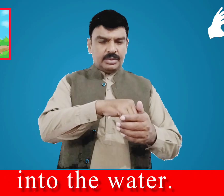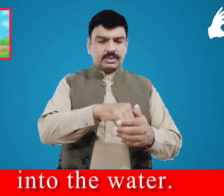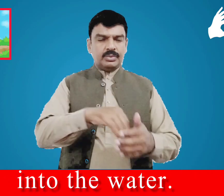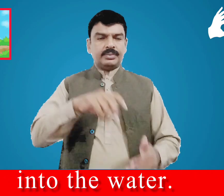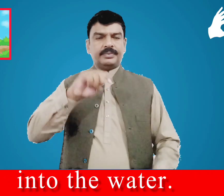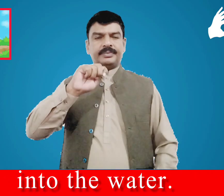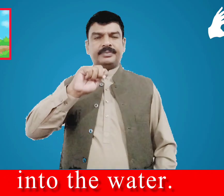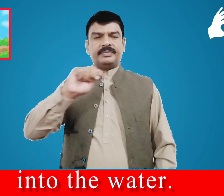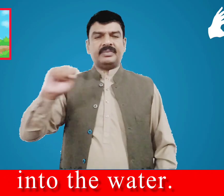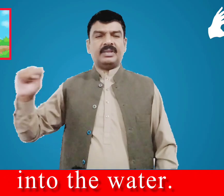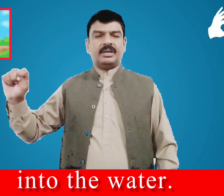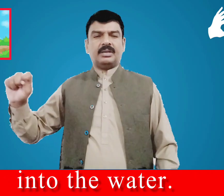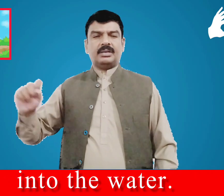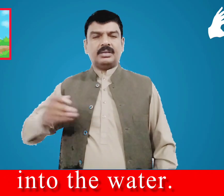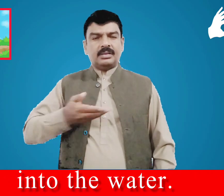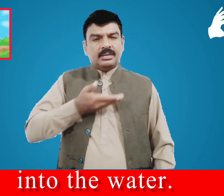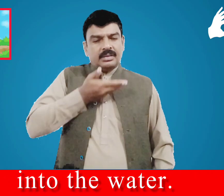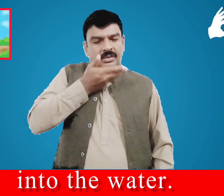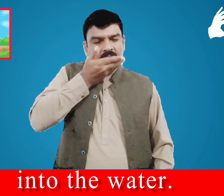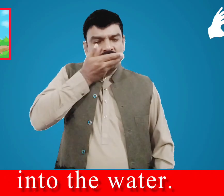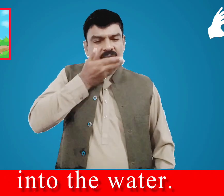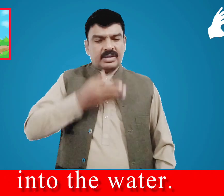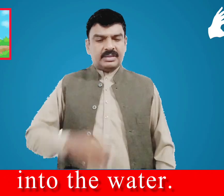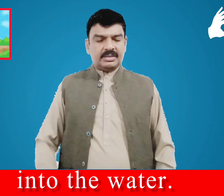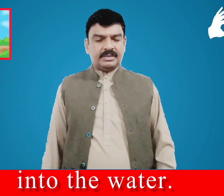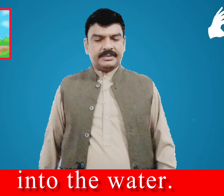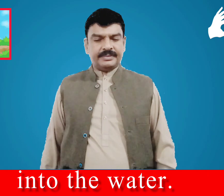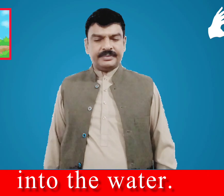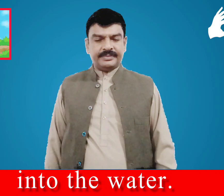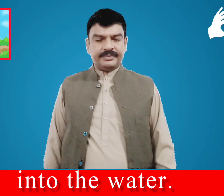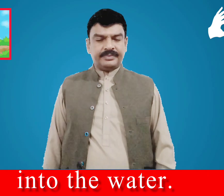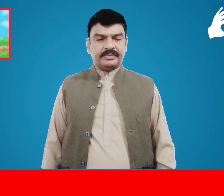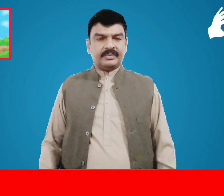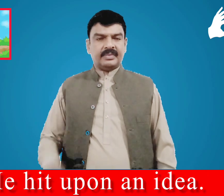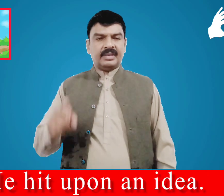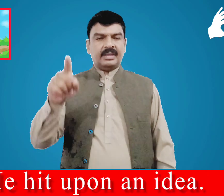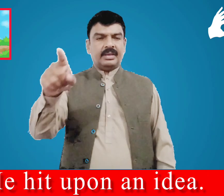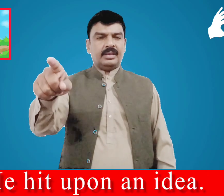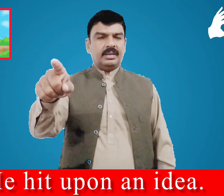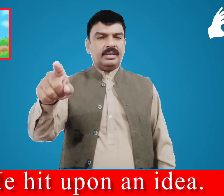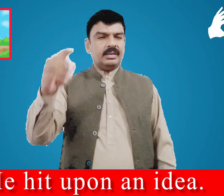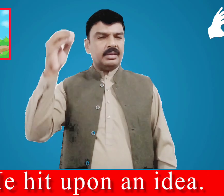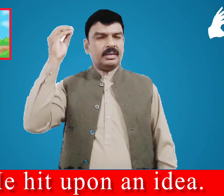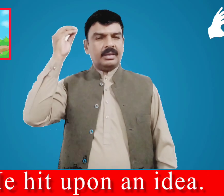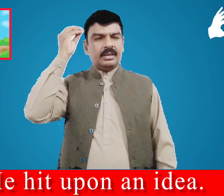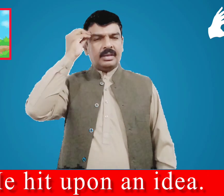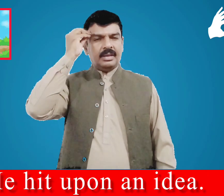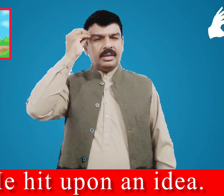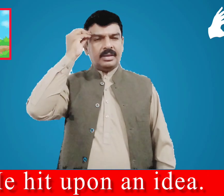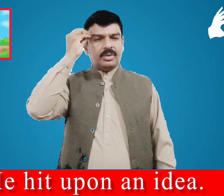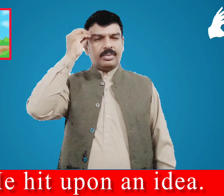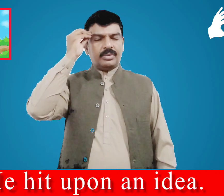into the water. He hit